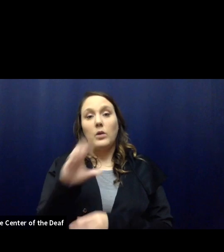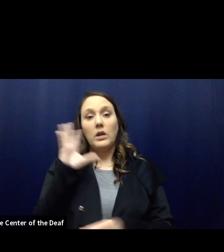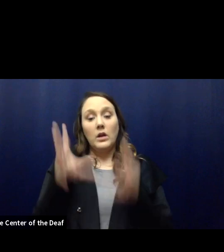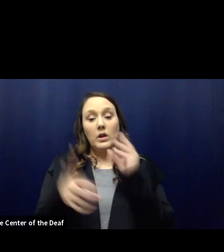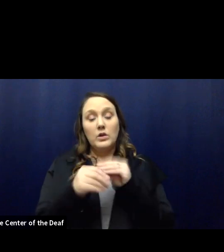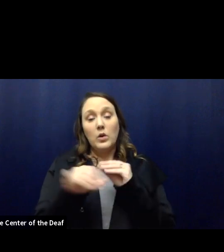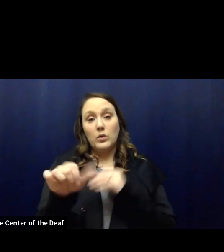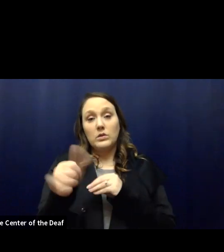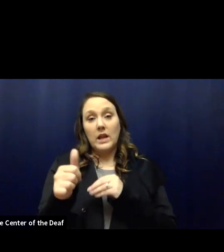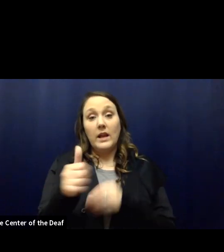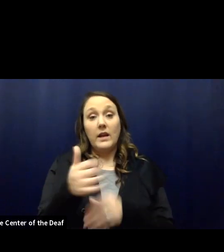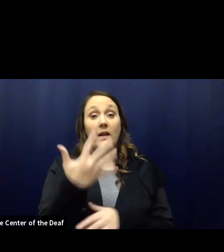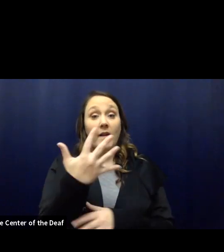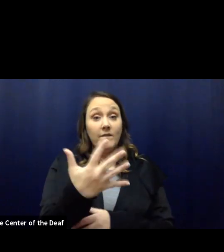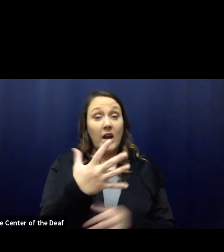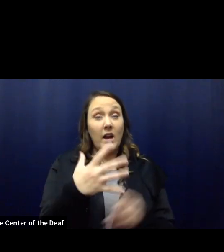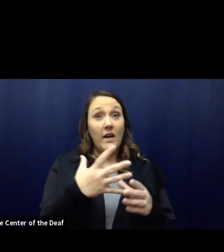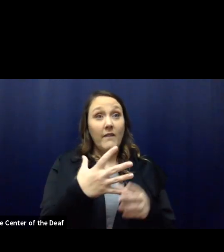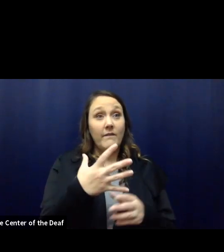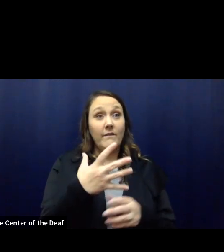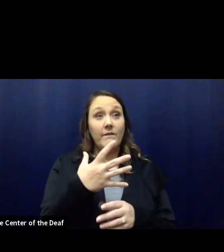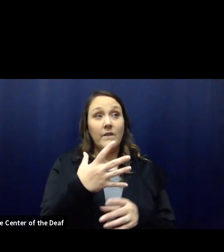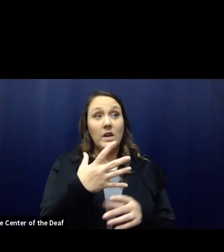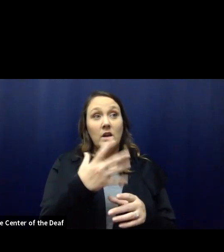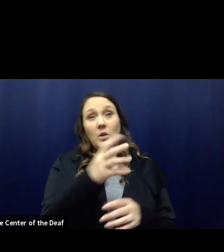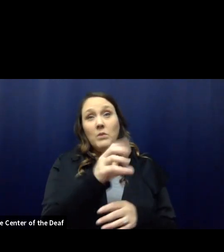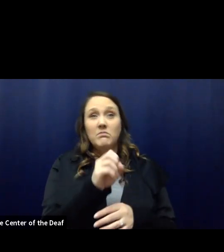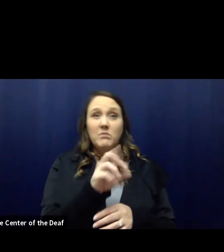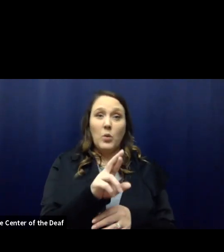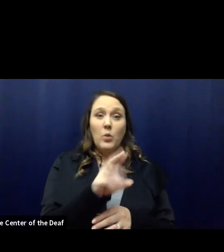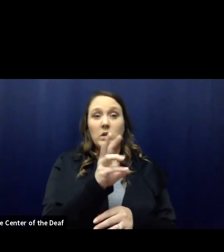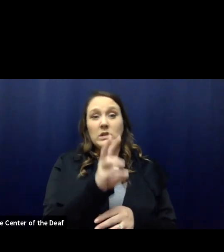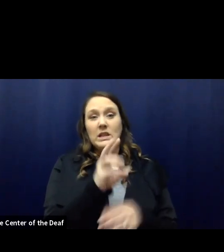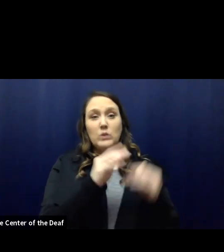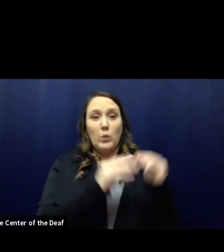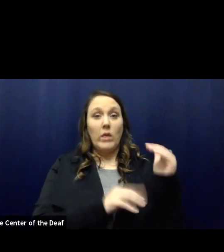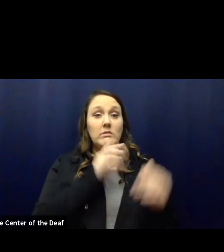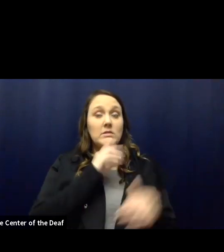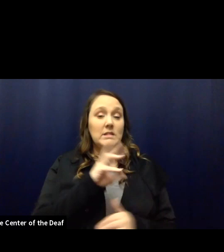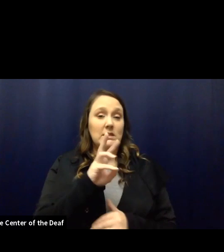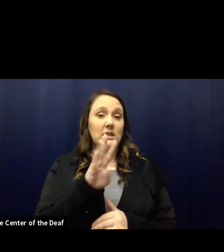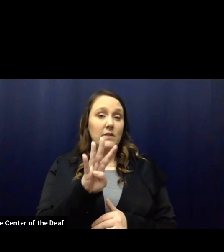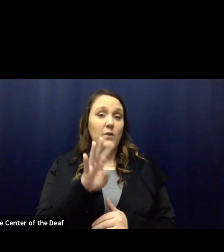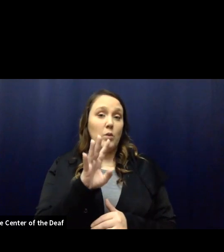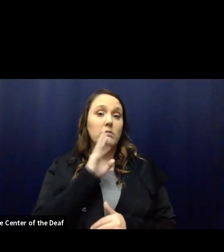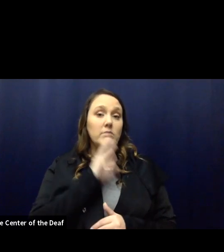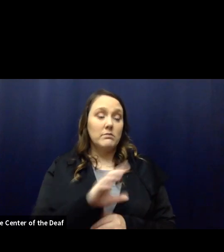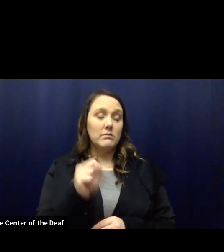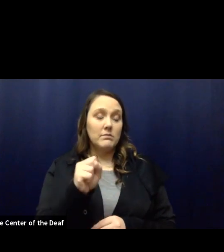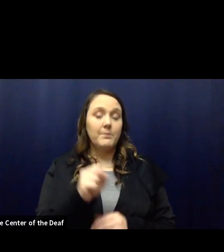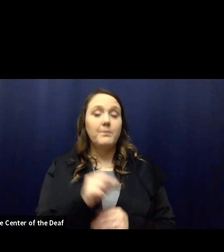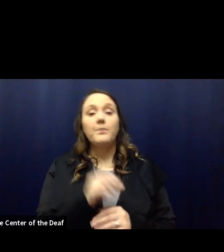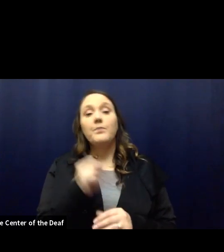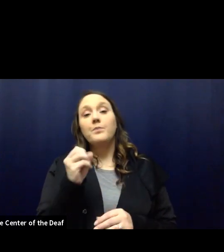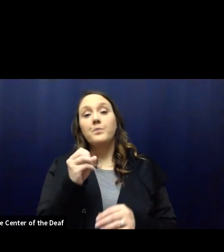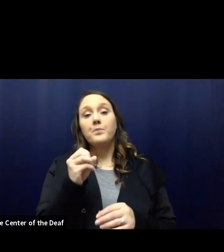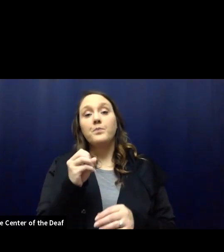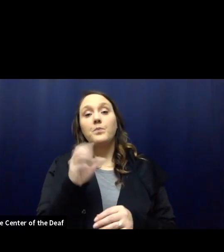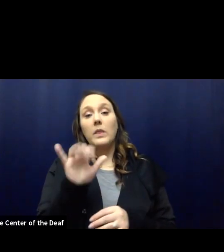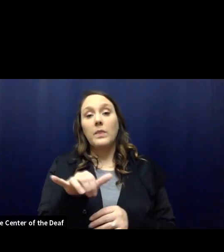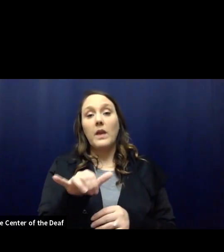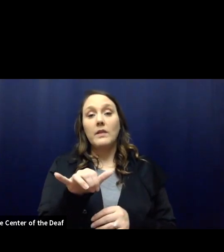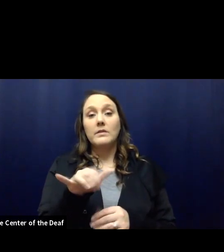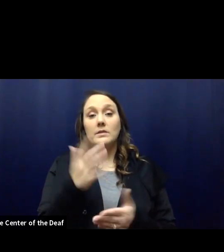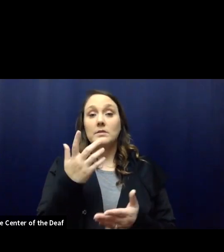10, 5 of those, if I recall, 5 or 6 of those are less than 64 years old. And so that's